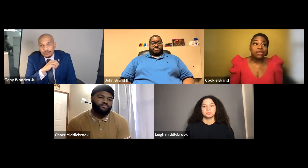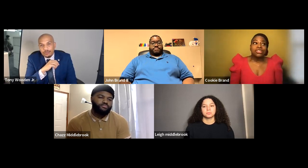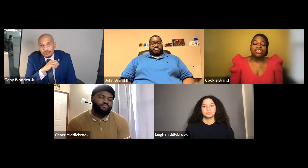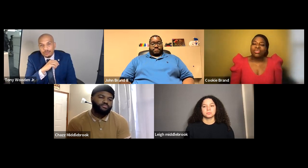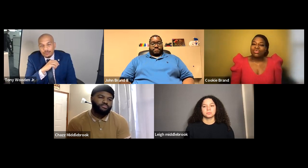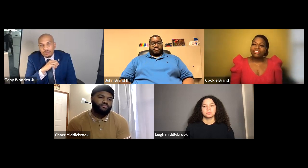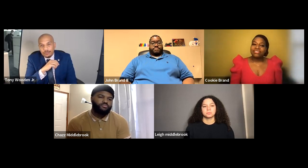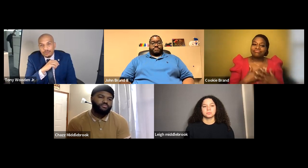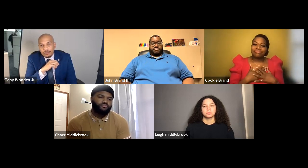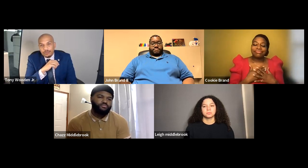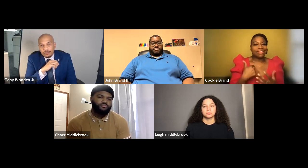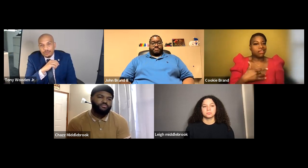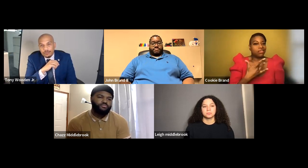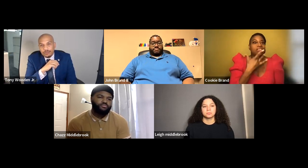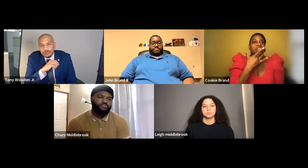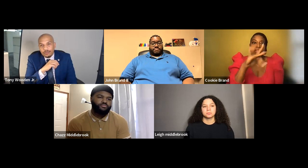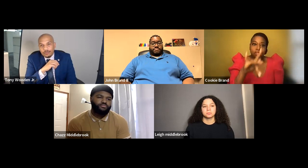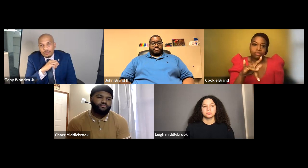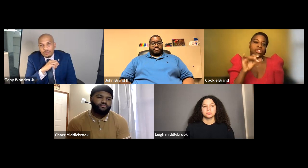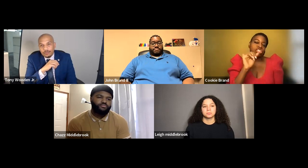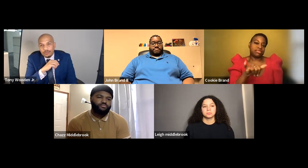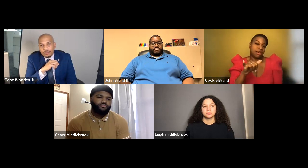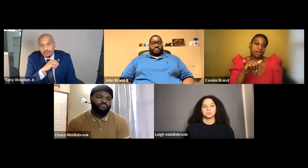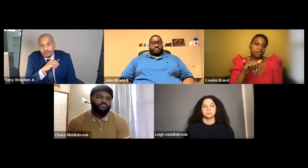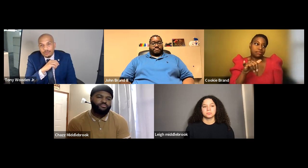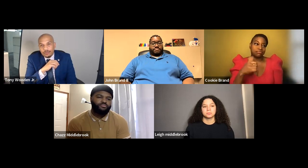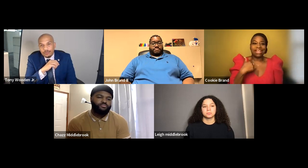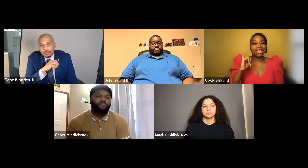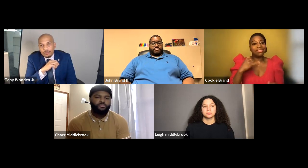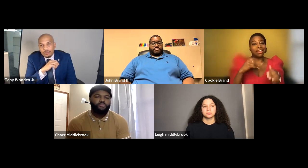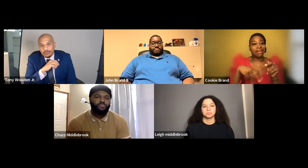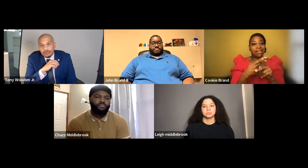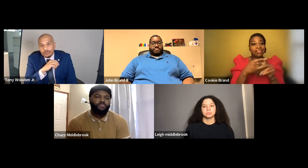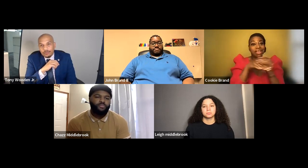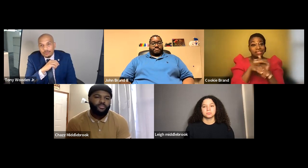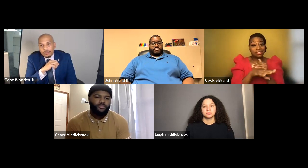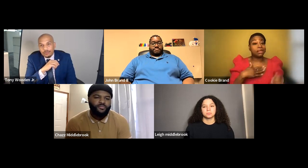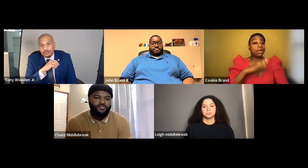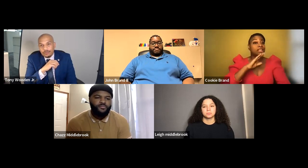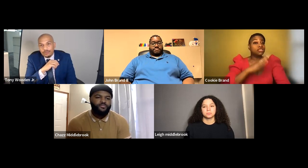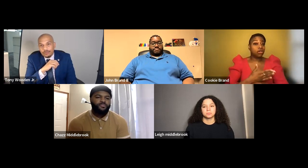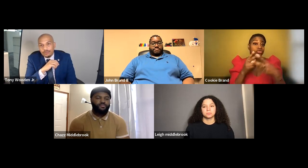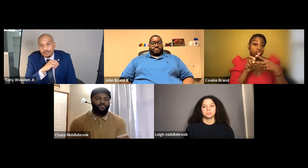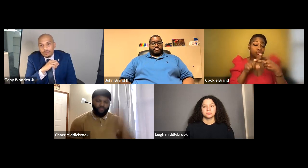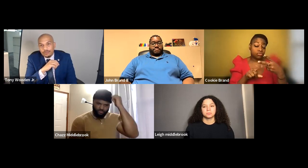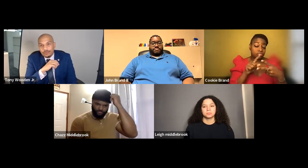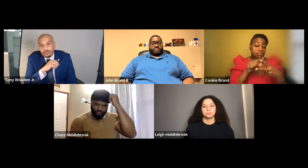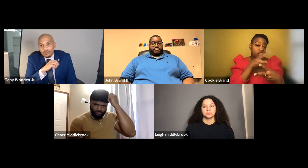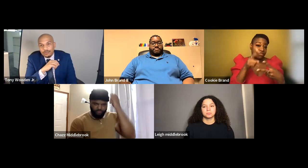access to the world is just that much better. And for their mental health as well. And so I'm incredibly fortunate that I've had access to